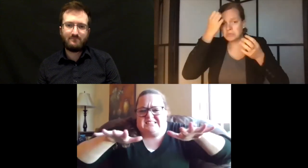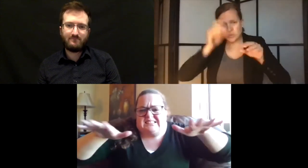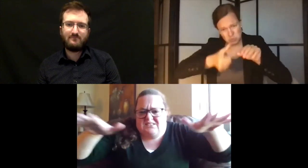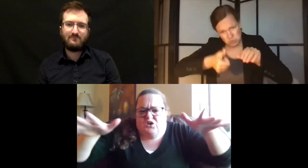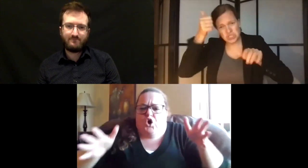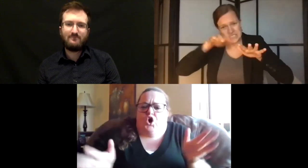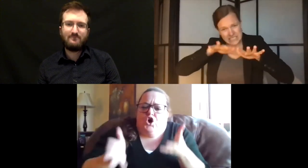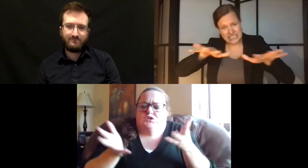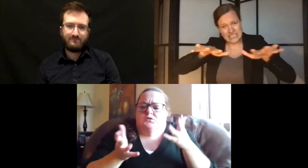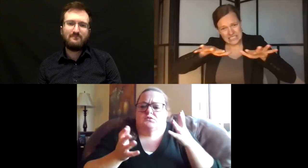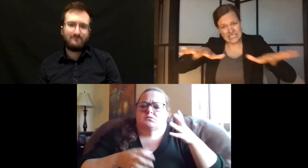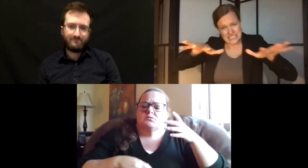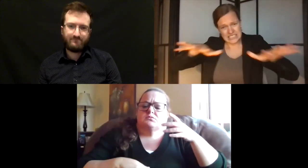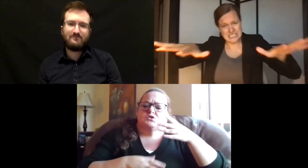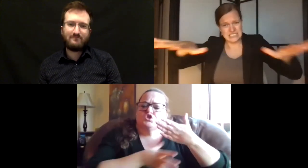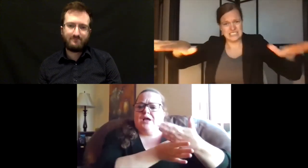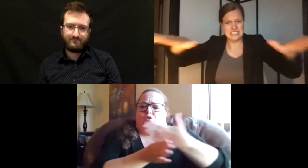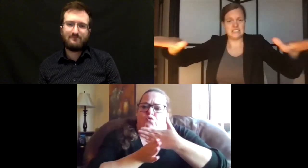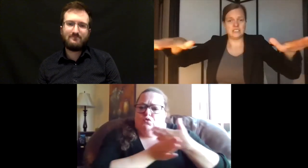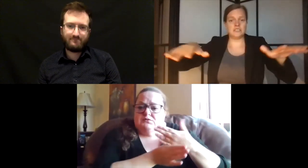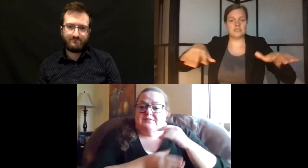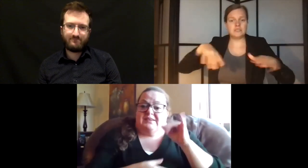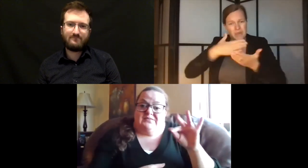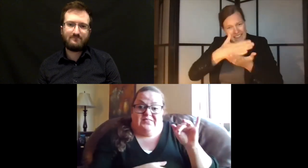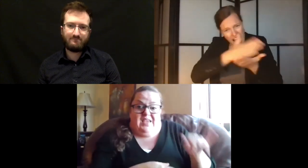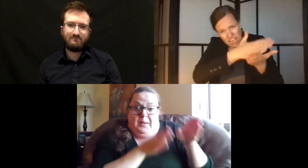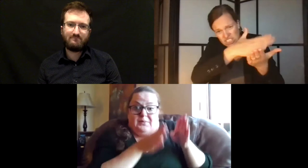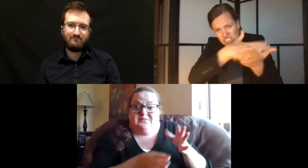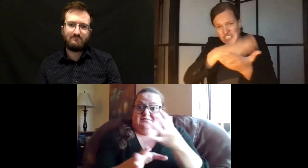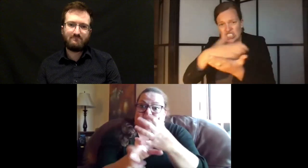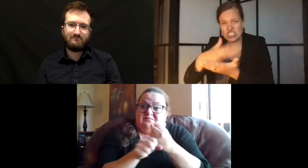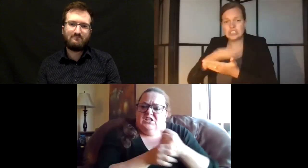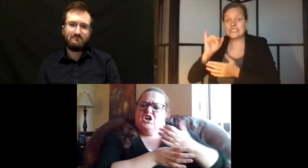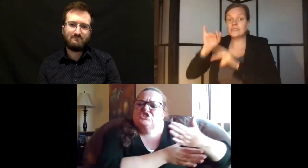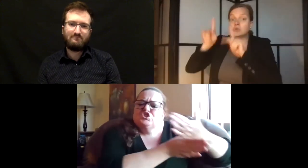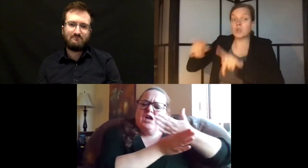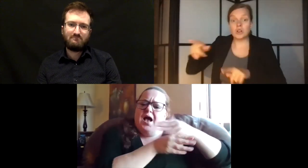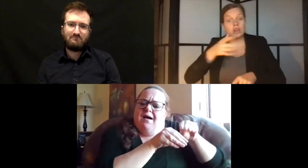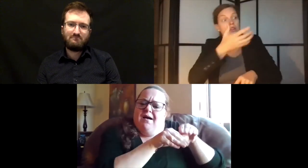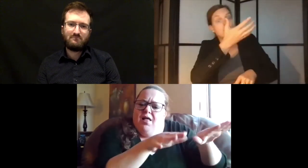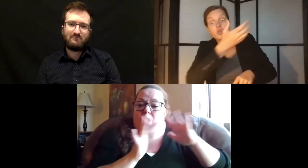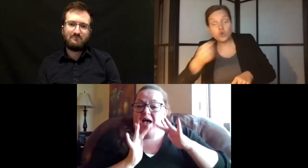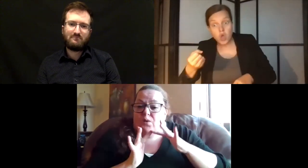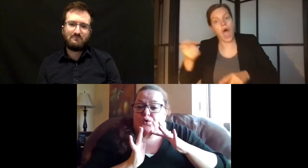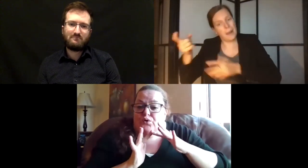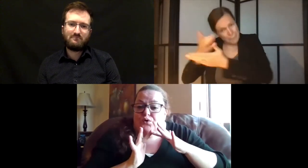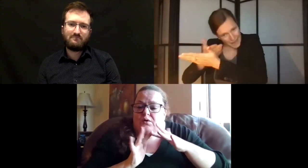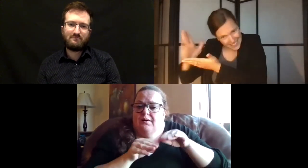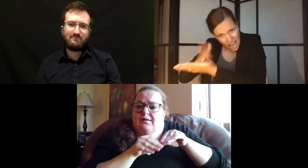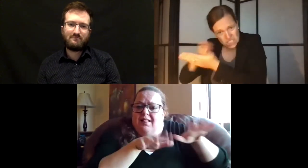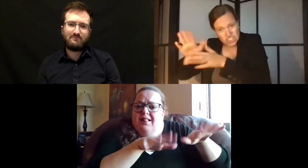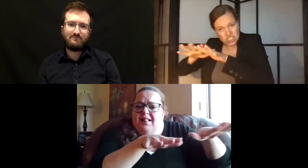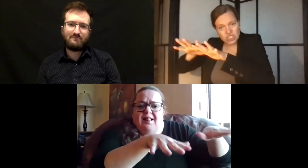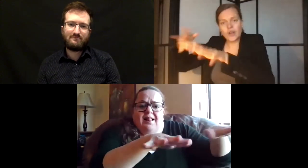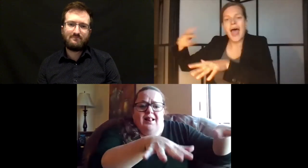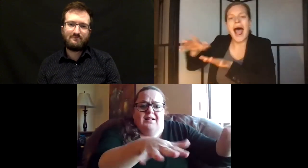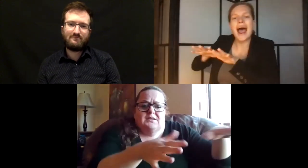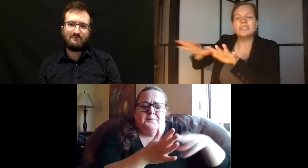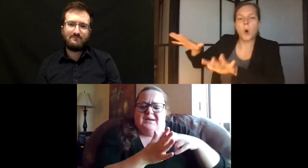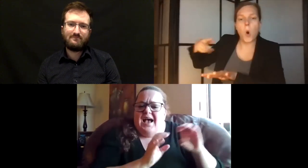and that information that we try to get out there and share with the community. We network